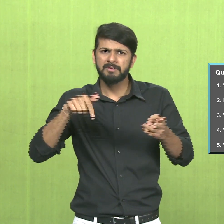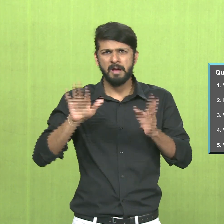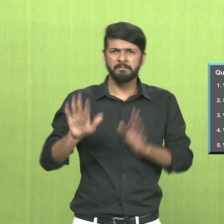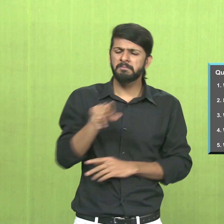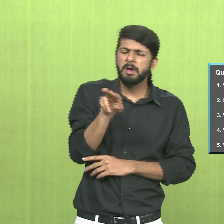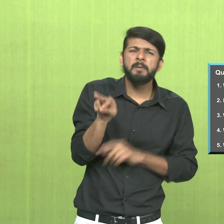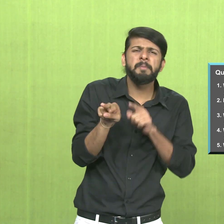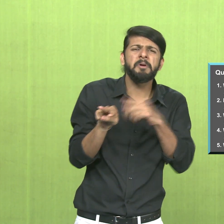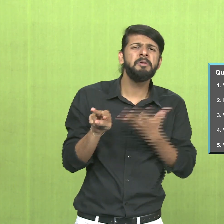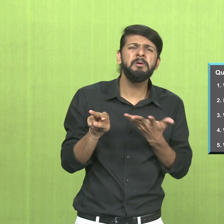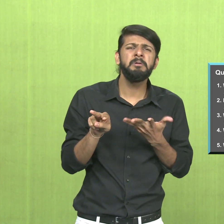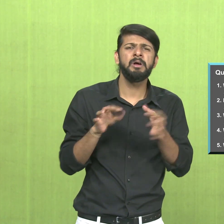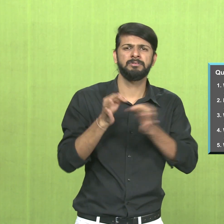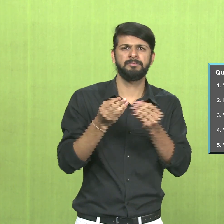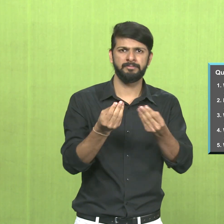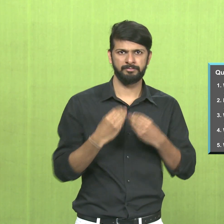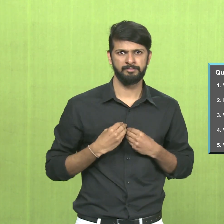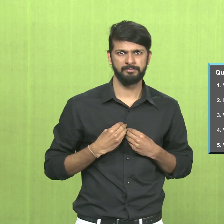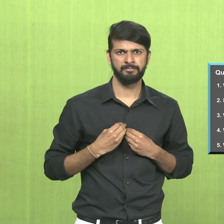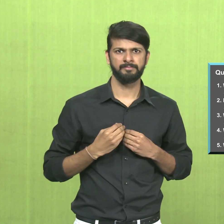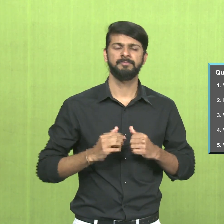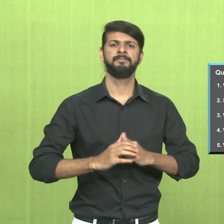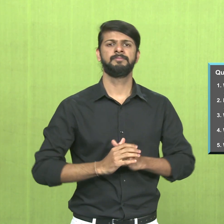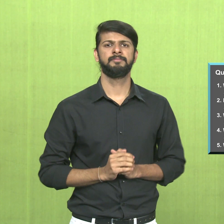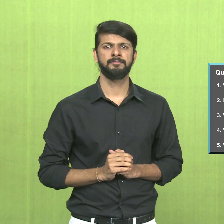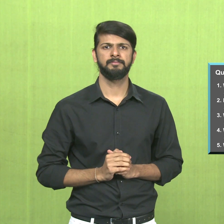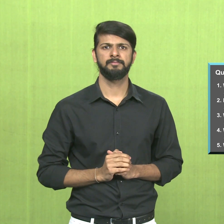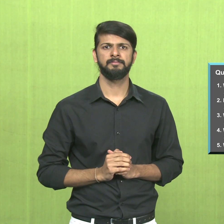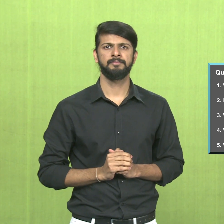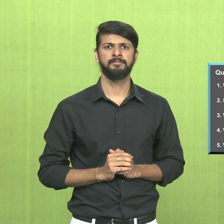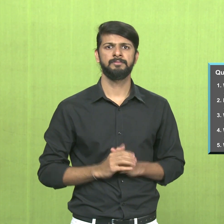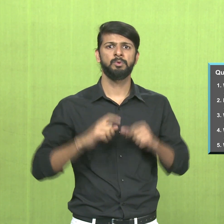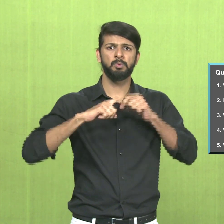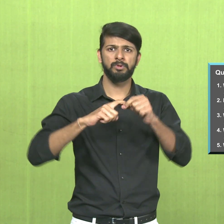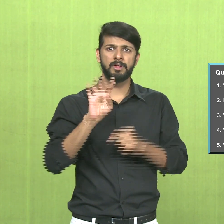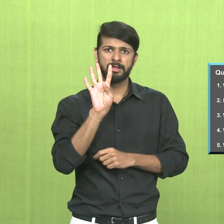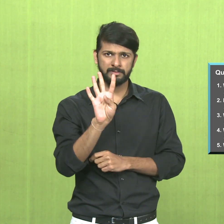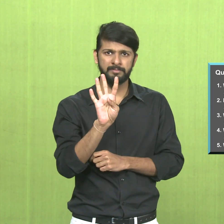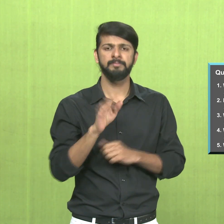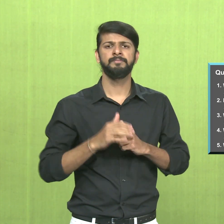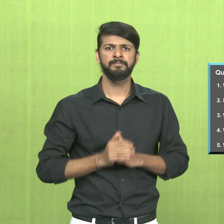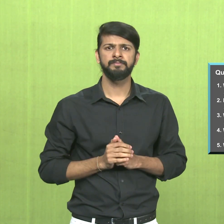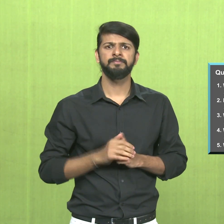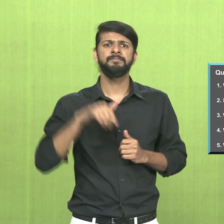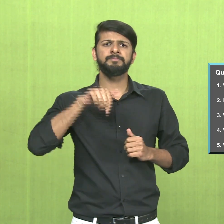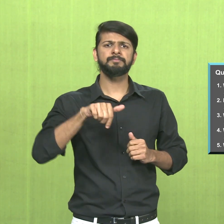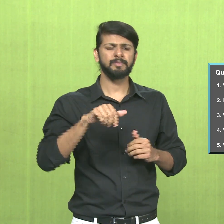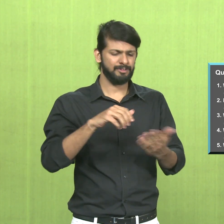what do you understand by the term dry colors available at home? Question number 4,